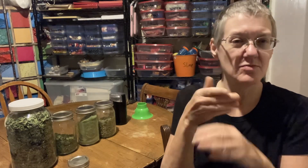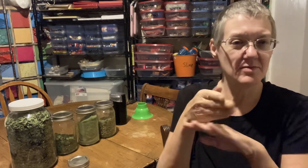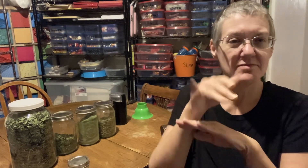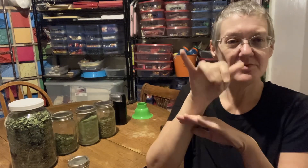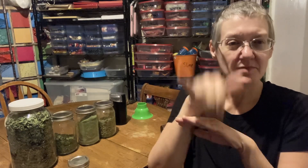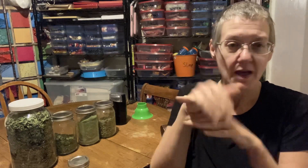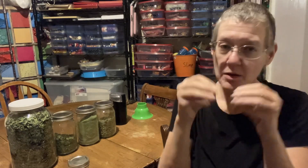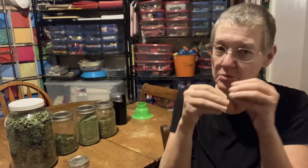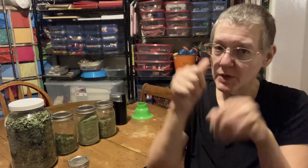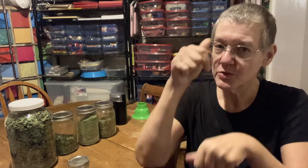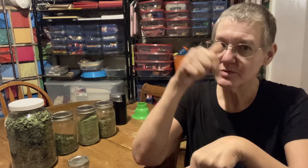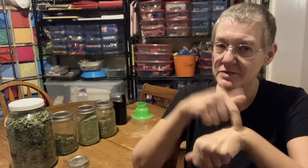greens.